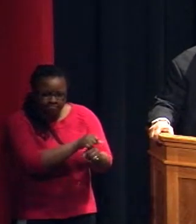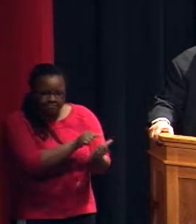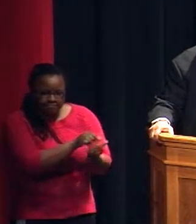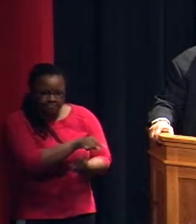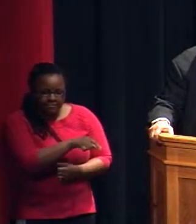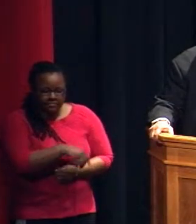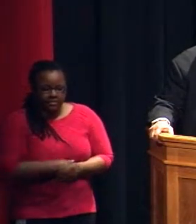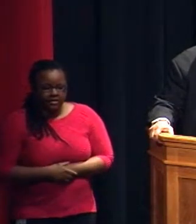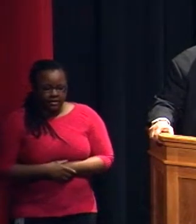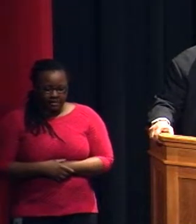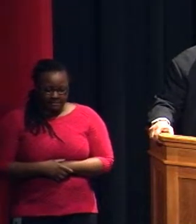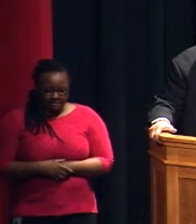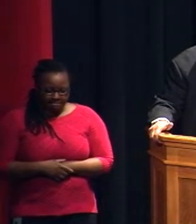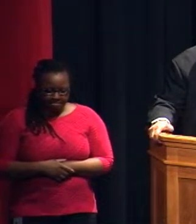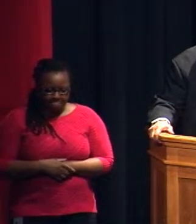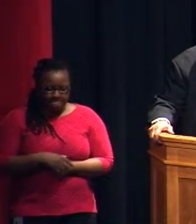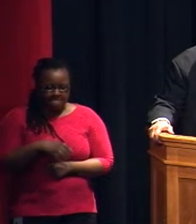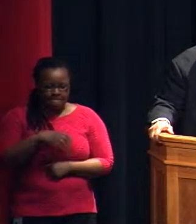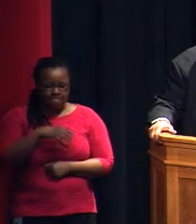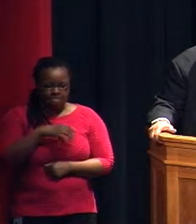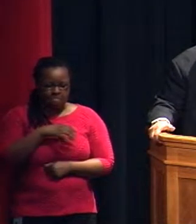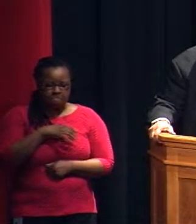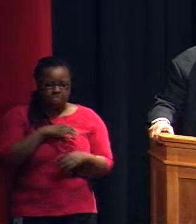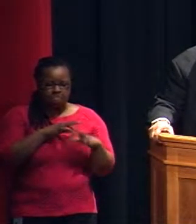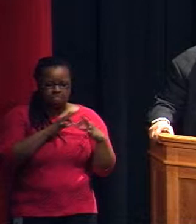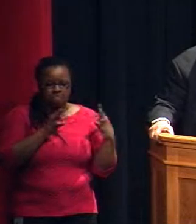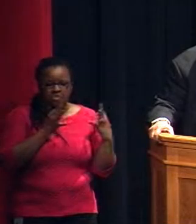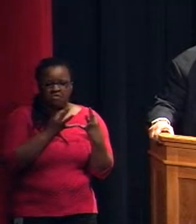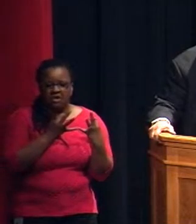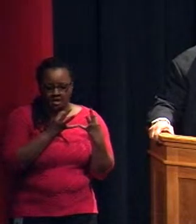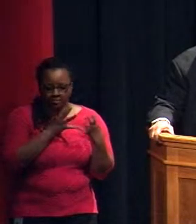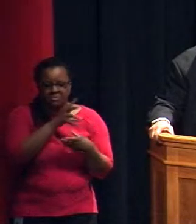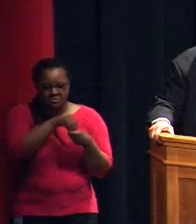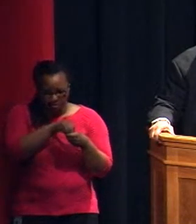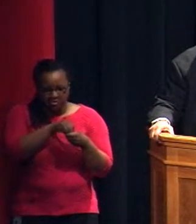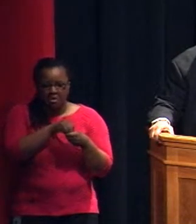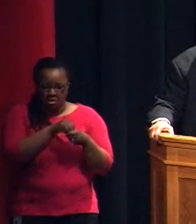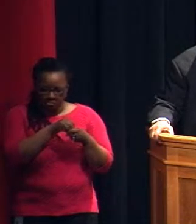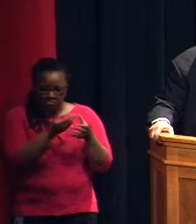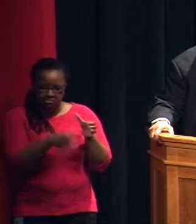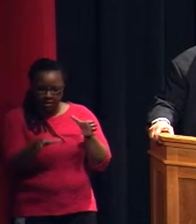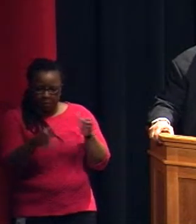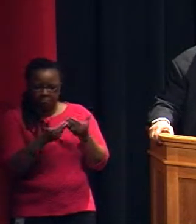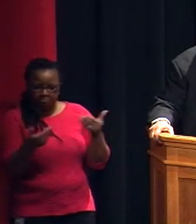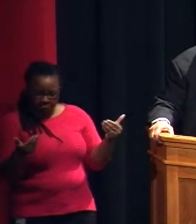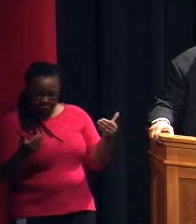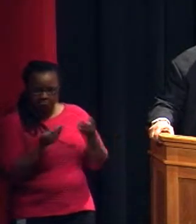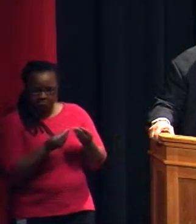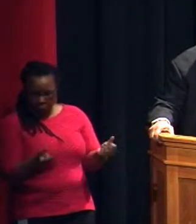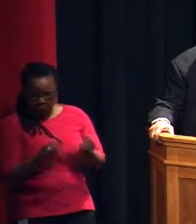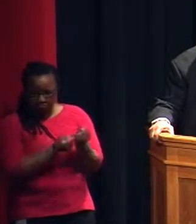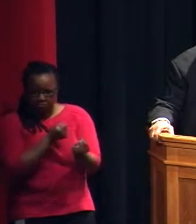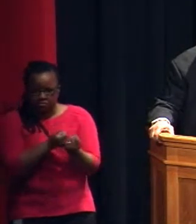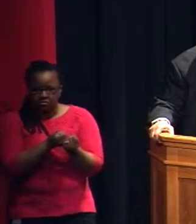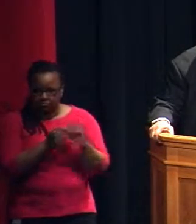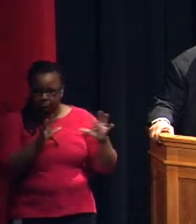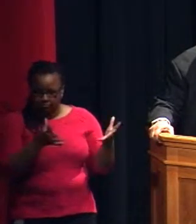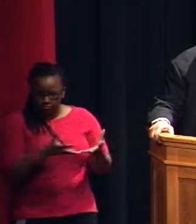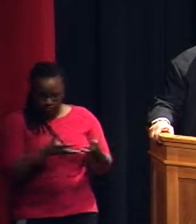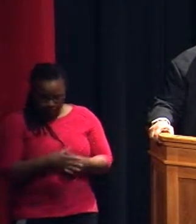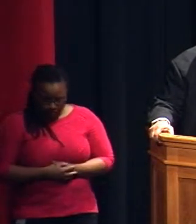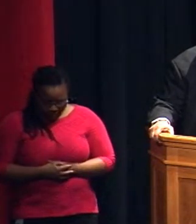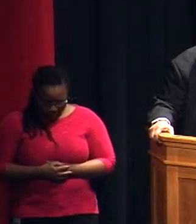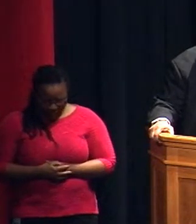suit. And we had an awesome night at Dr. Jackson's house, sat in the floor with Dr.